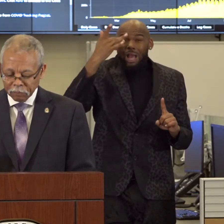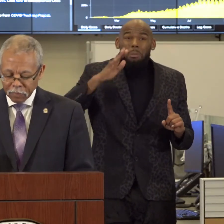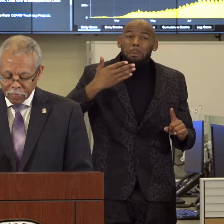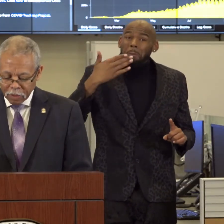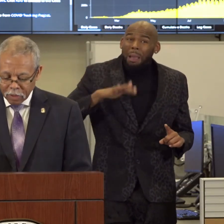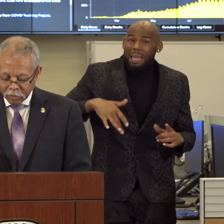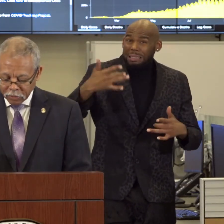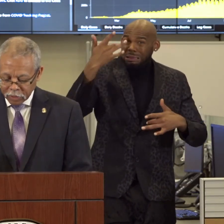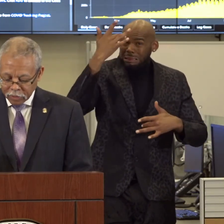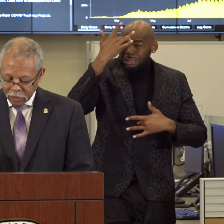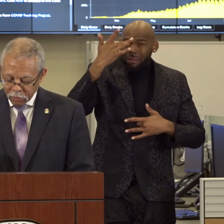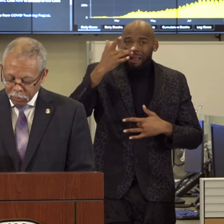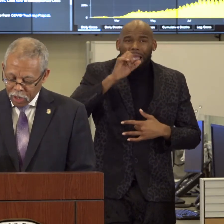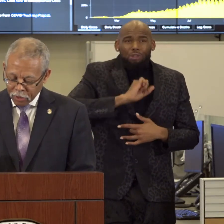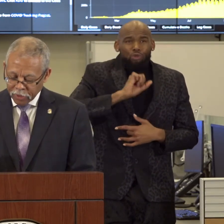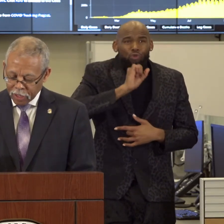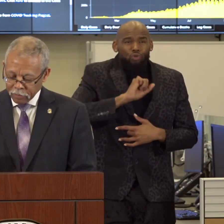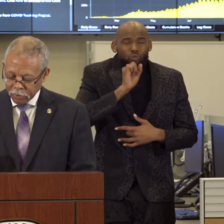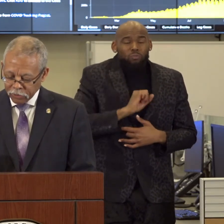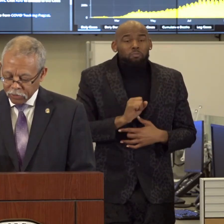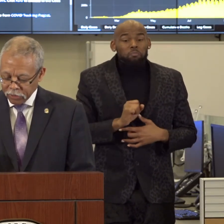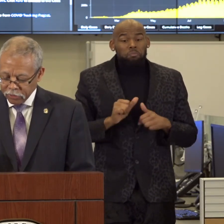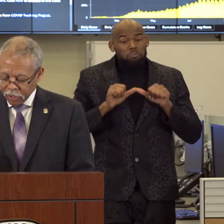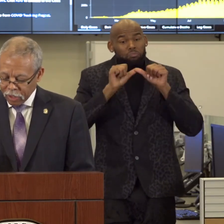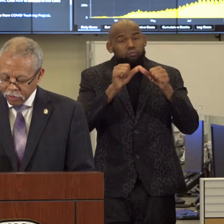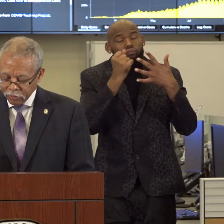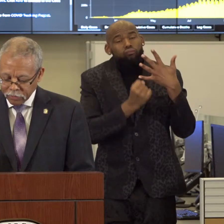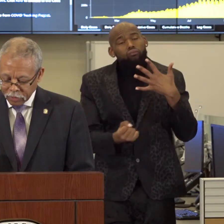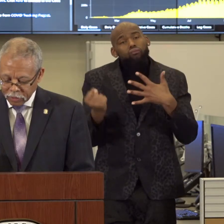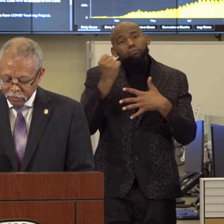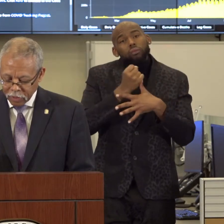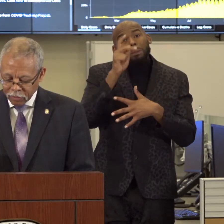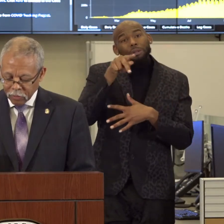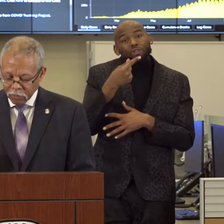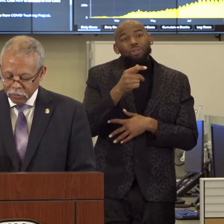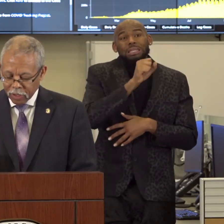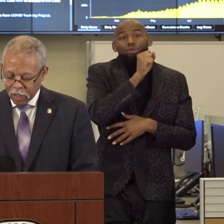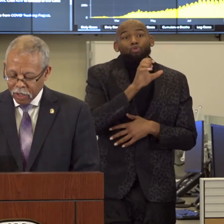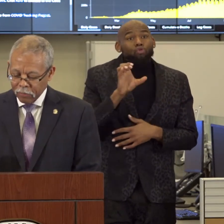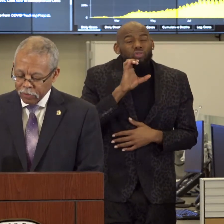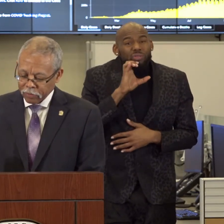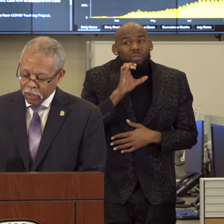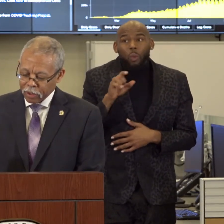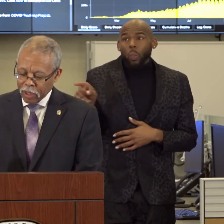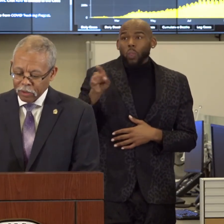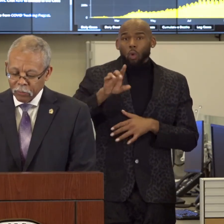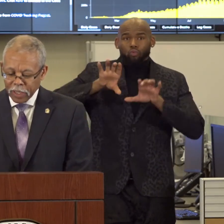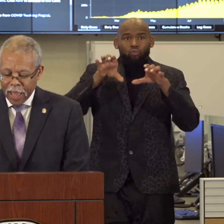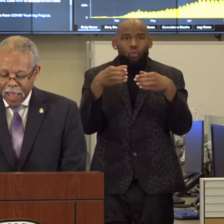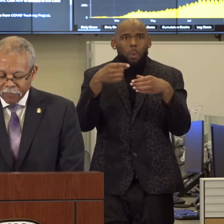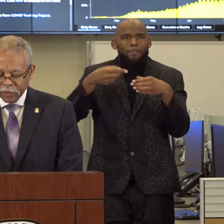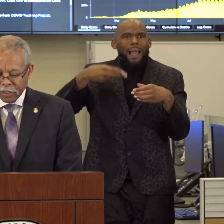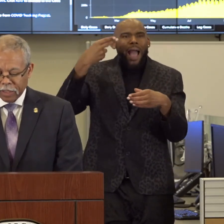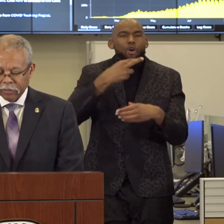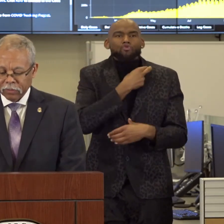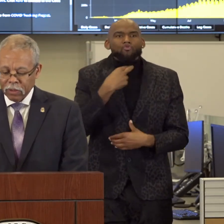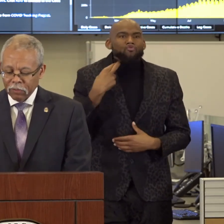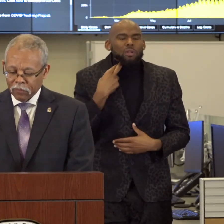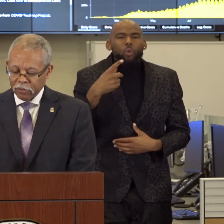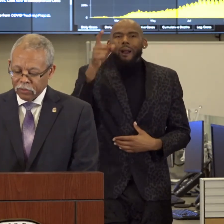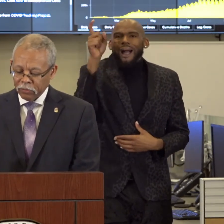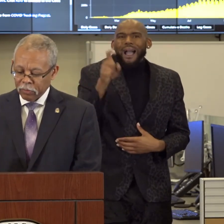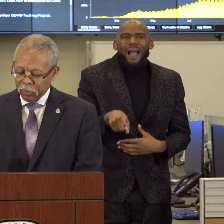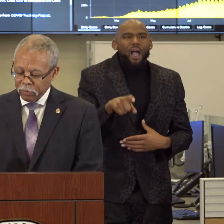virus. To continue prioritizing Prince George's County seniors and those at higher risk in our county, we have to